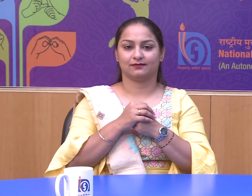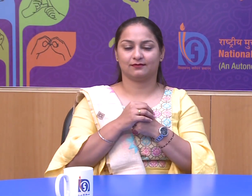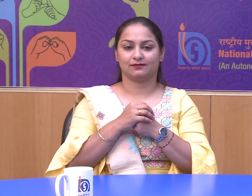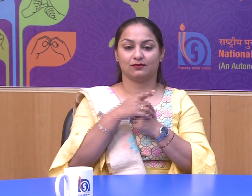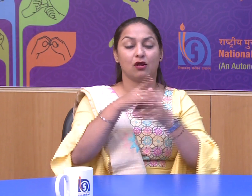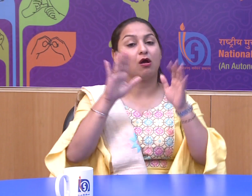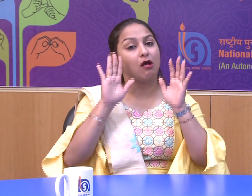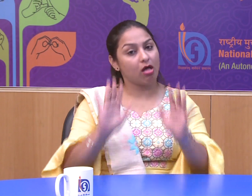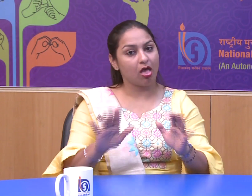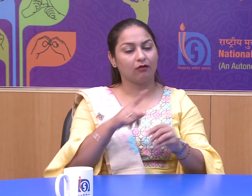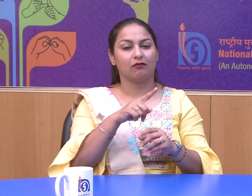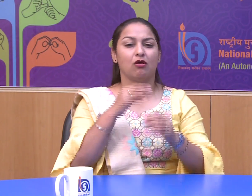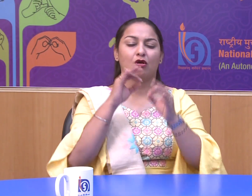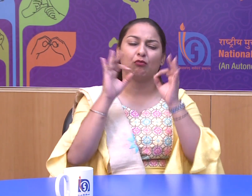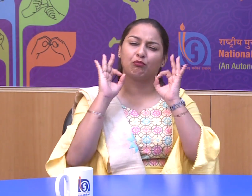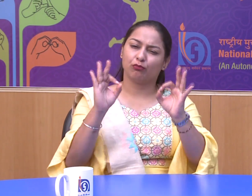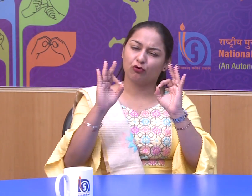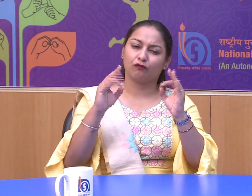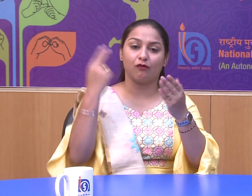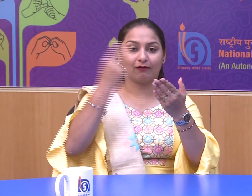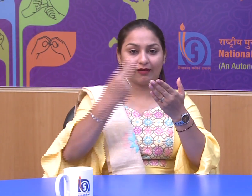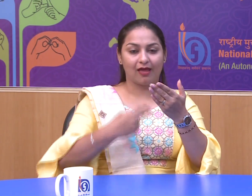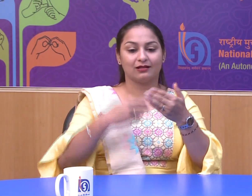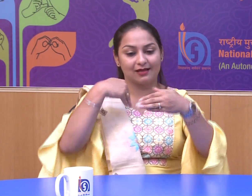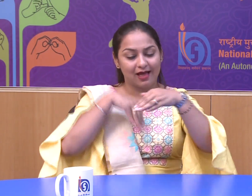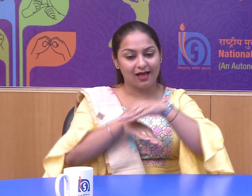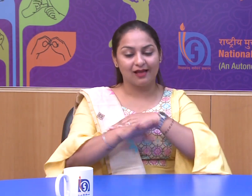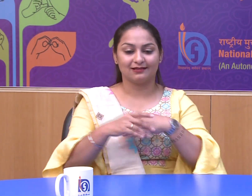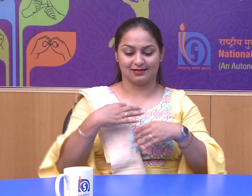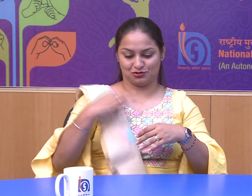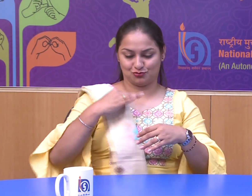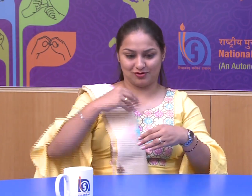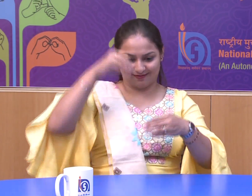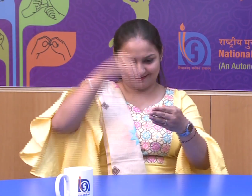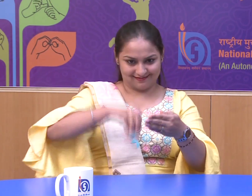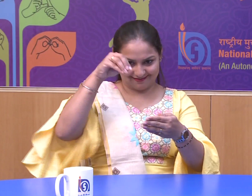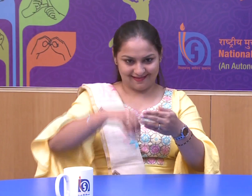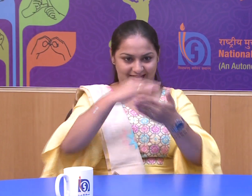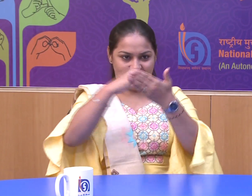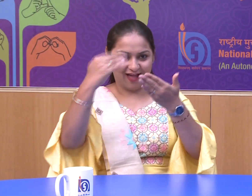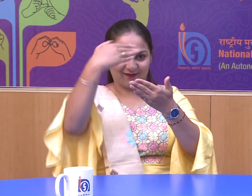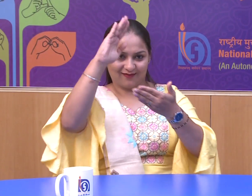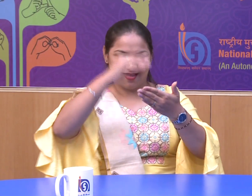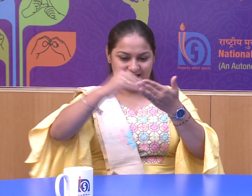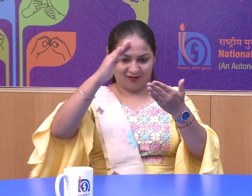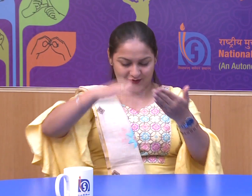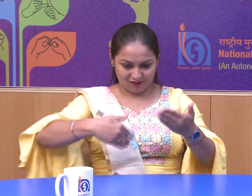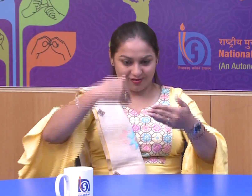also created beautiful designs of tie and dye work in fabrics used both